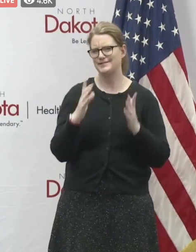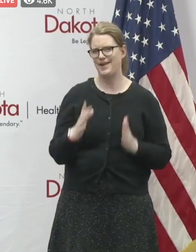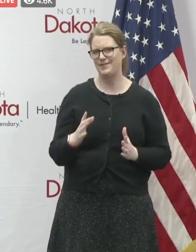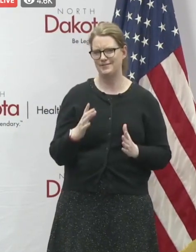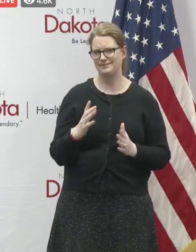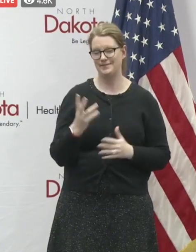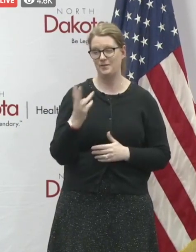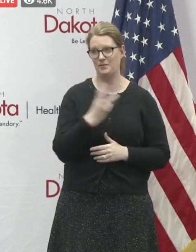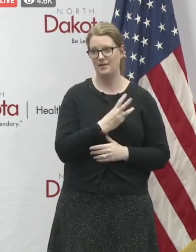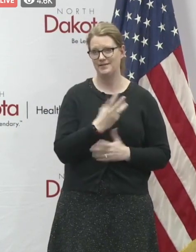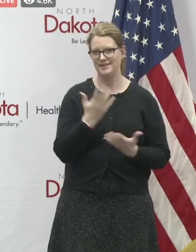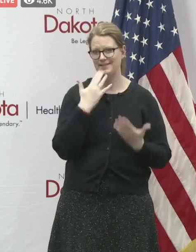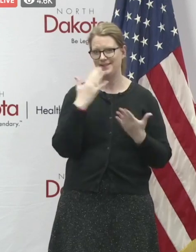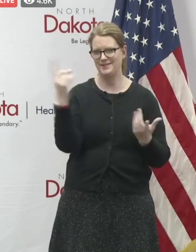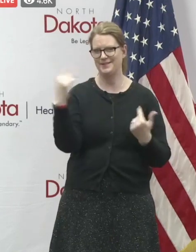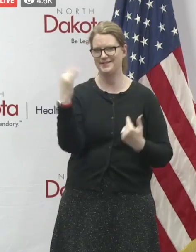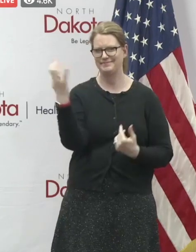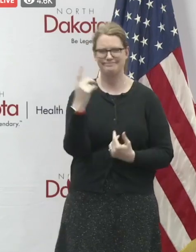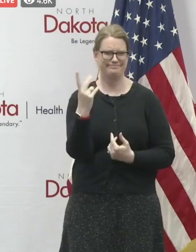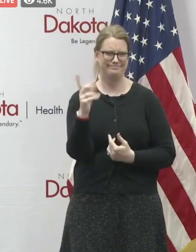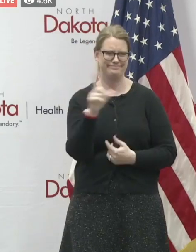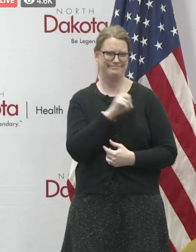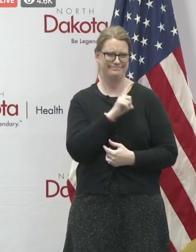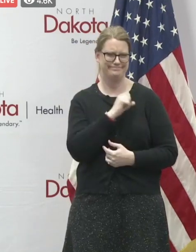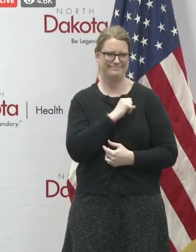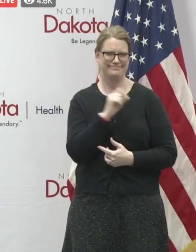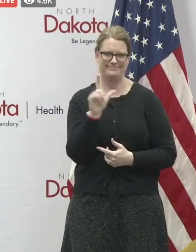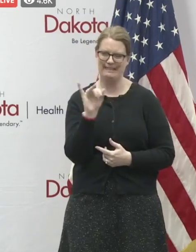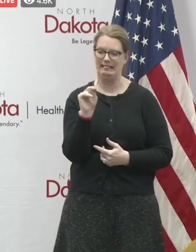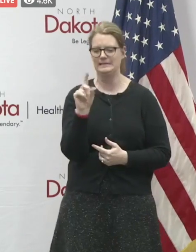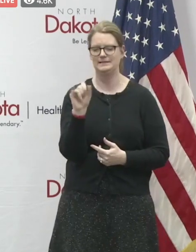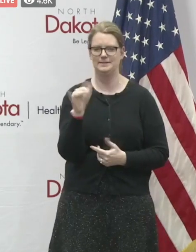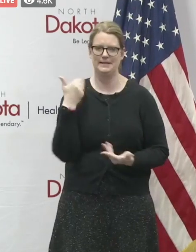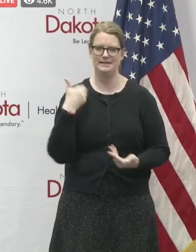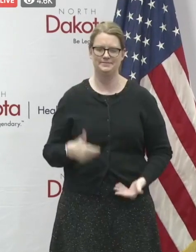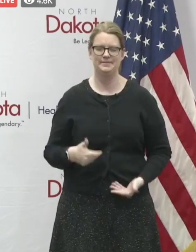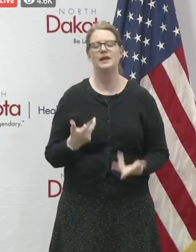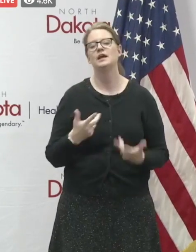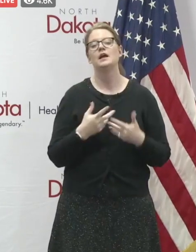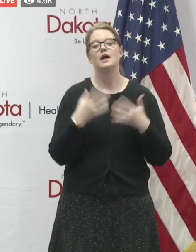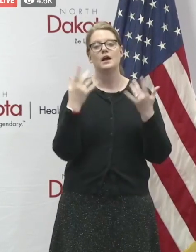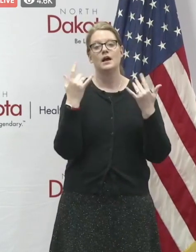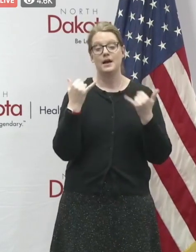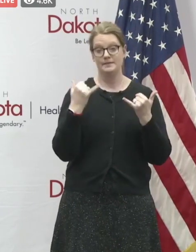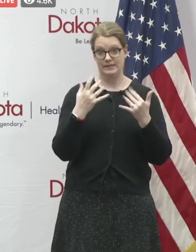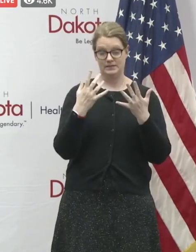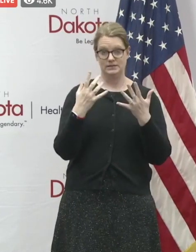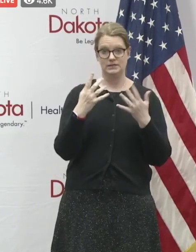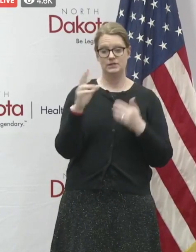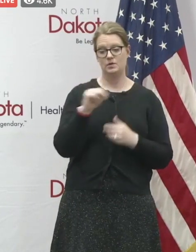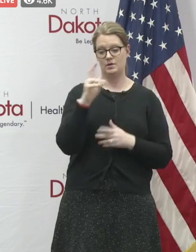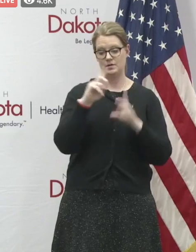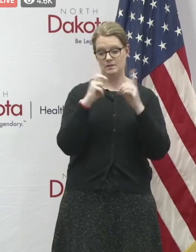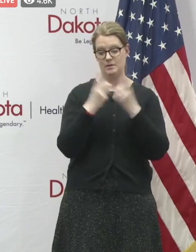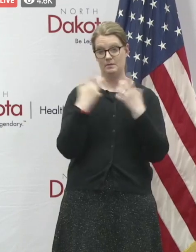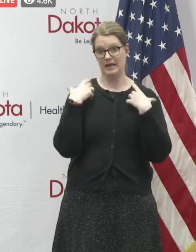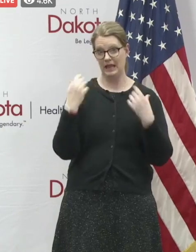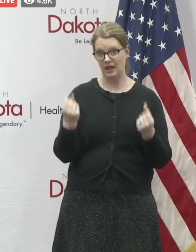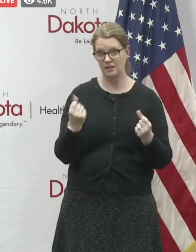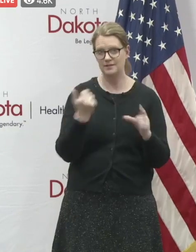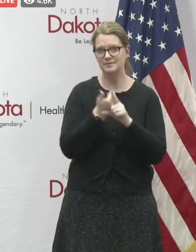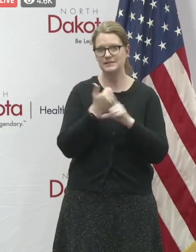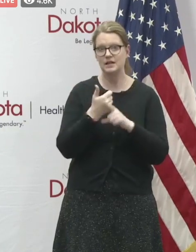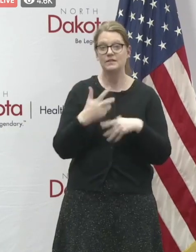increase to 6. Here's Governor Burgum. In terms of updates for today, North Dakota Department of Health confirmed